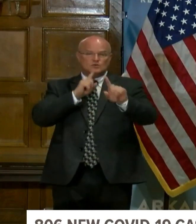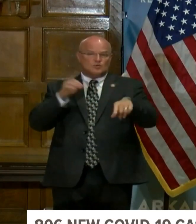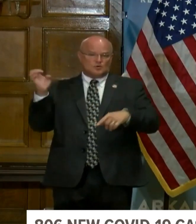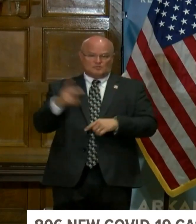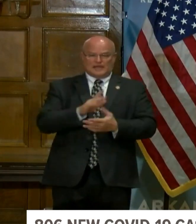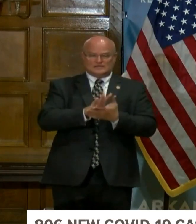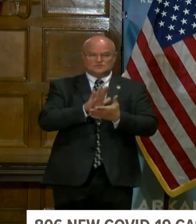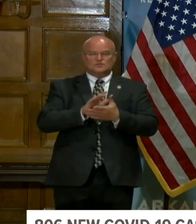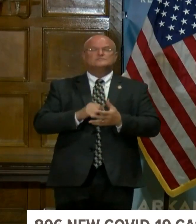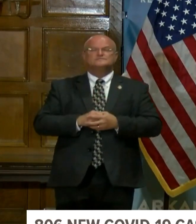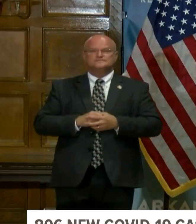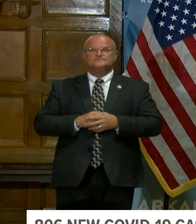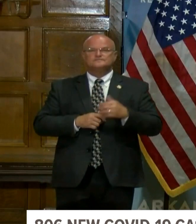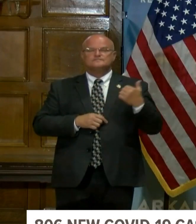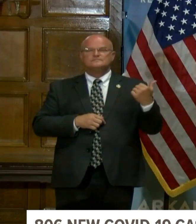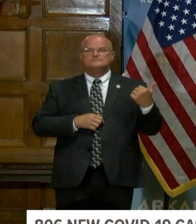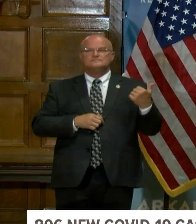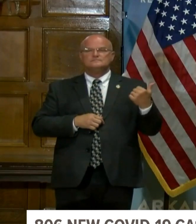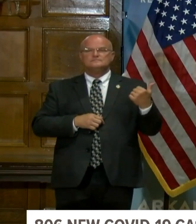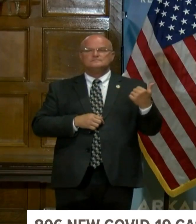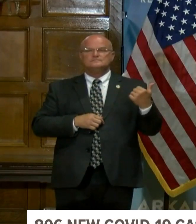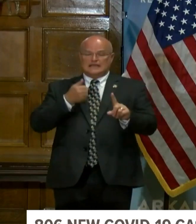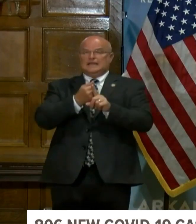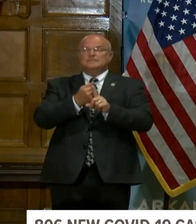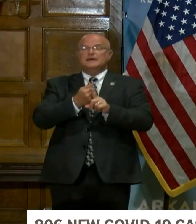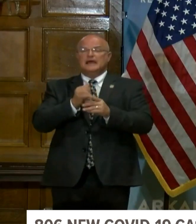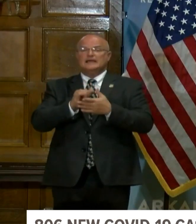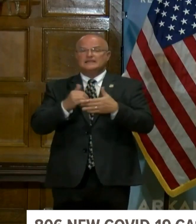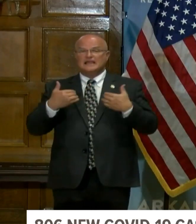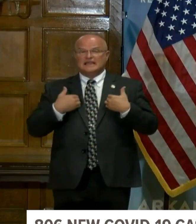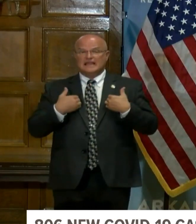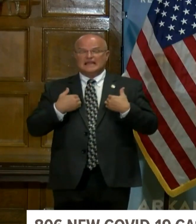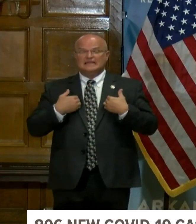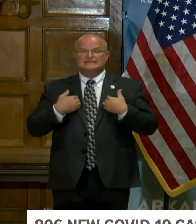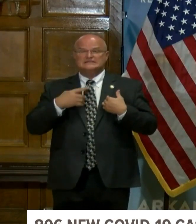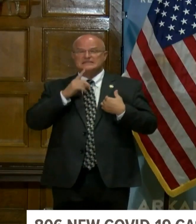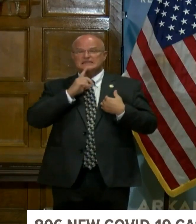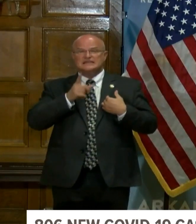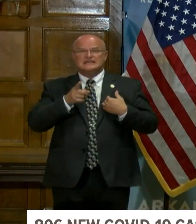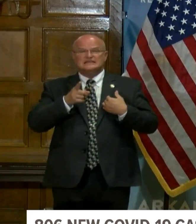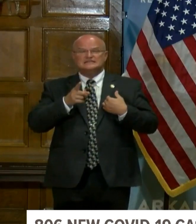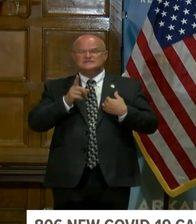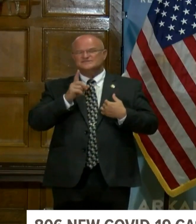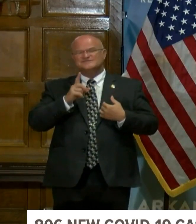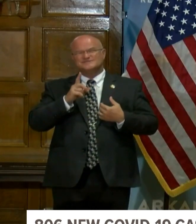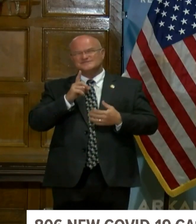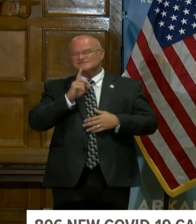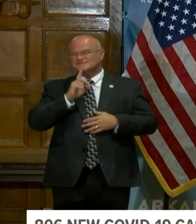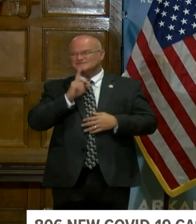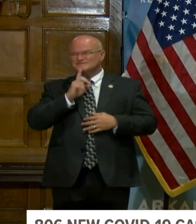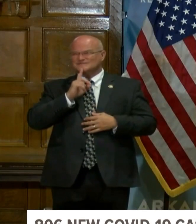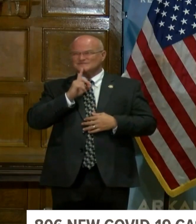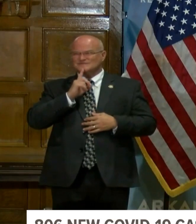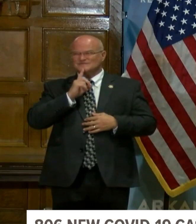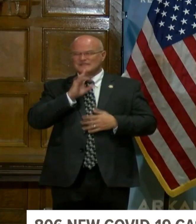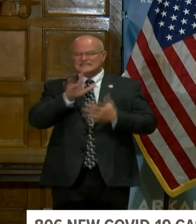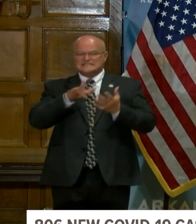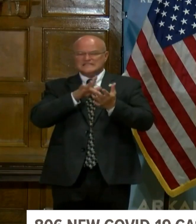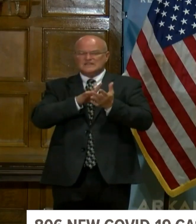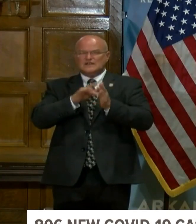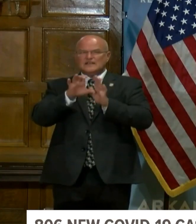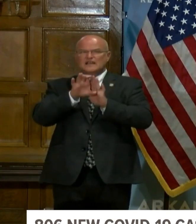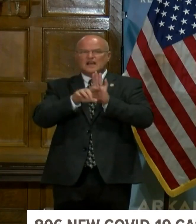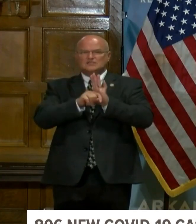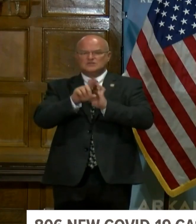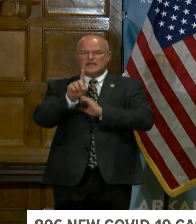report? The impact that has is really, in many ways, centered around the